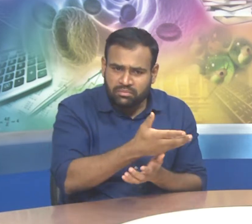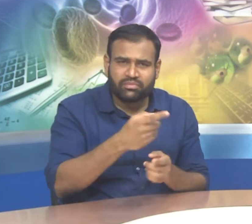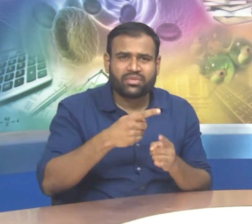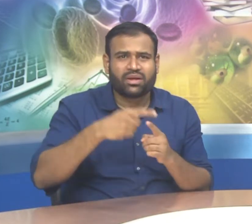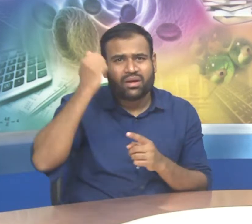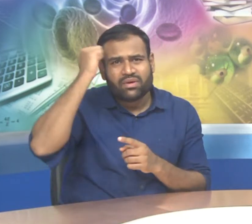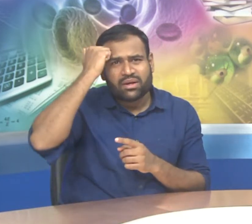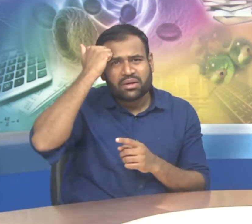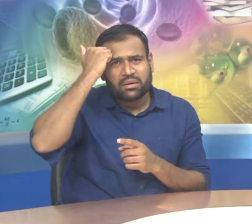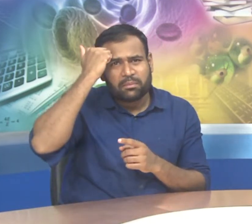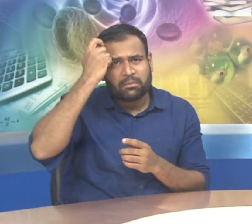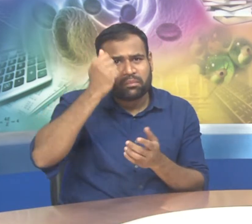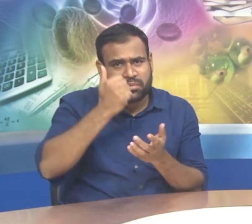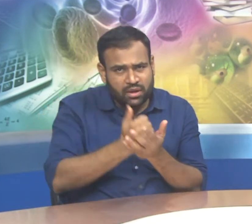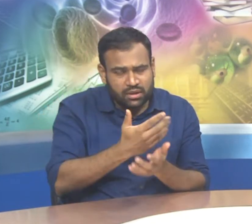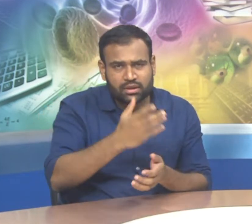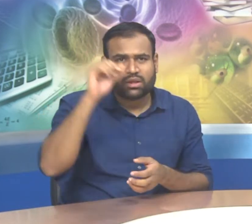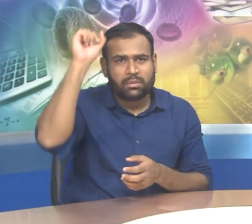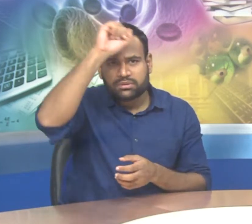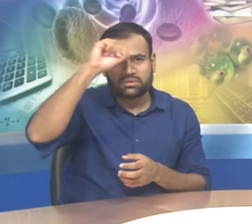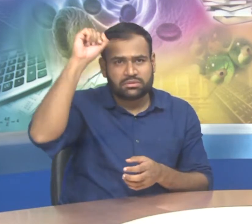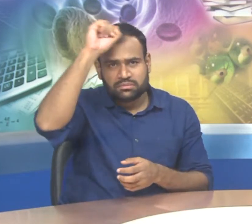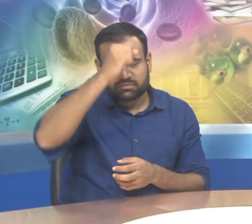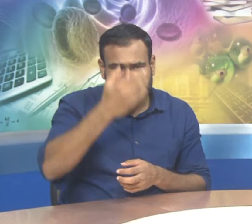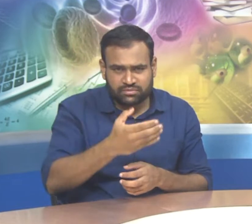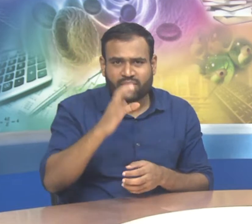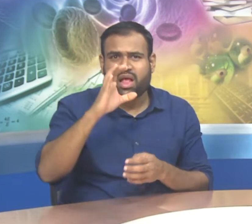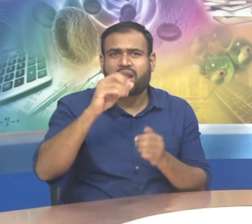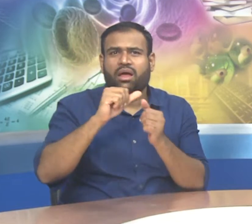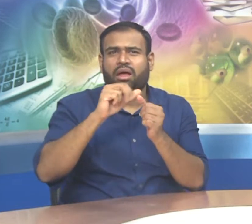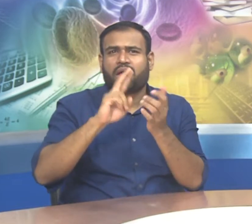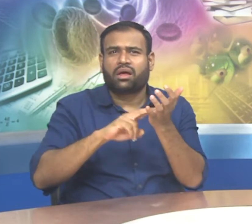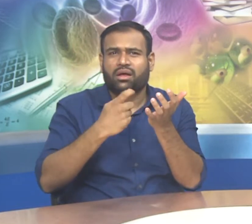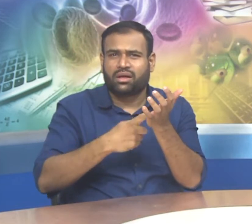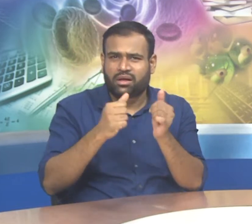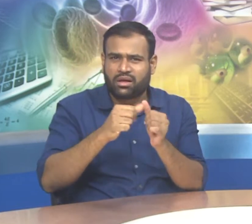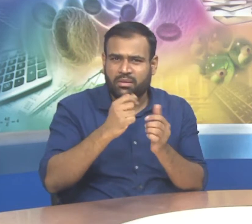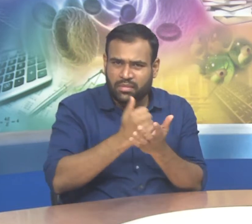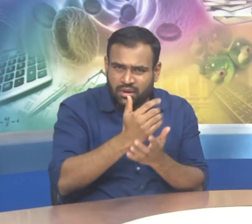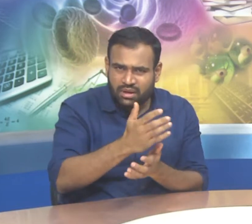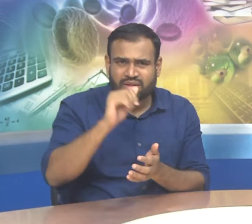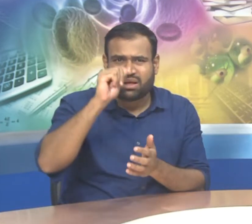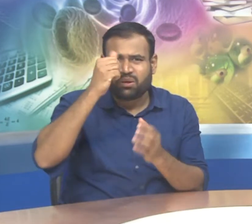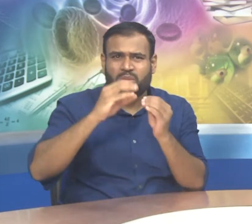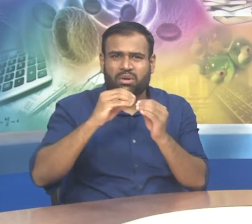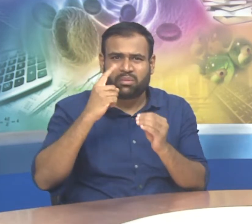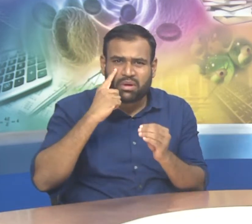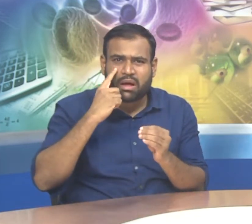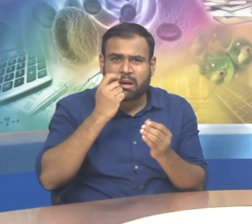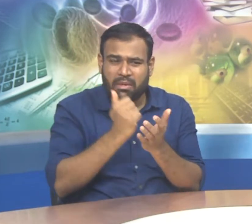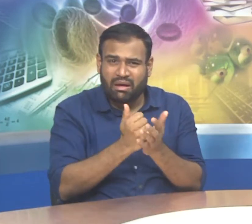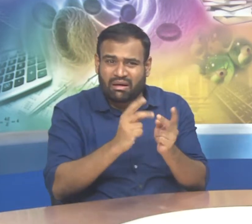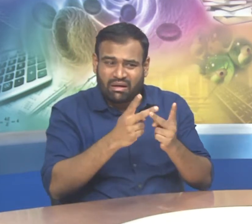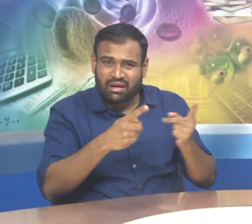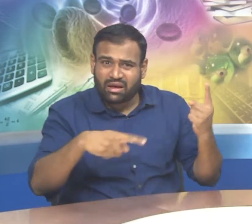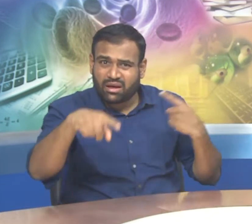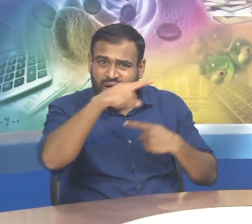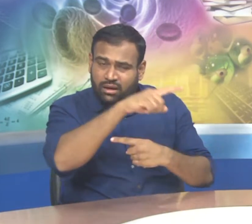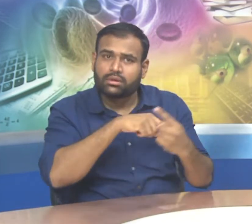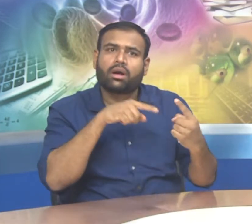Bank, Corporation Bank, Bank of Baroda, Punjab National Bank, Canara Bank, Bank